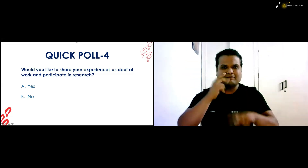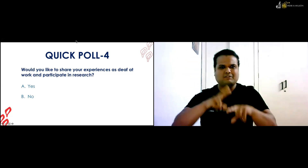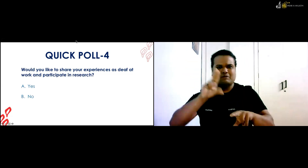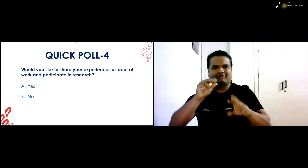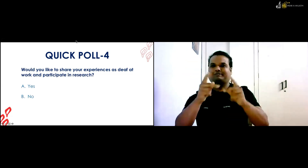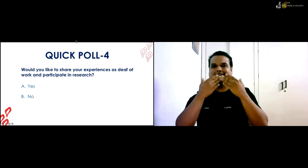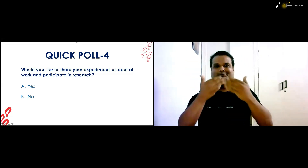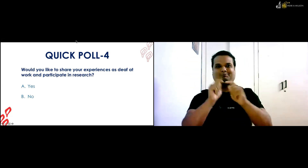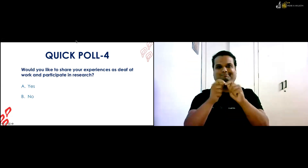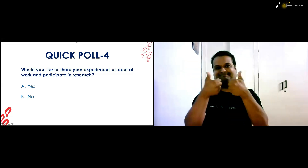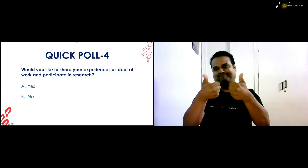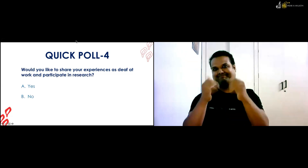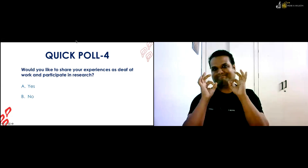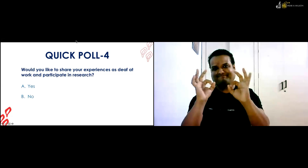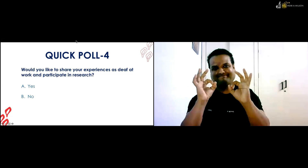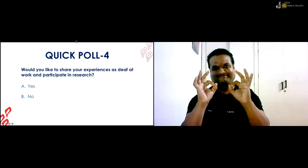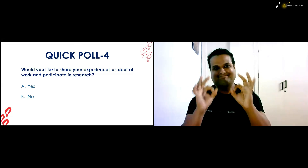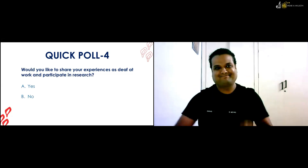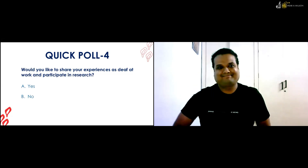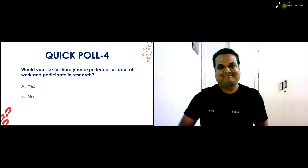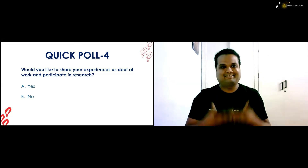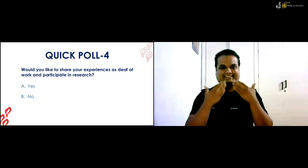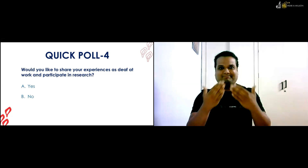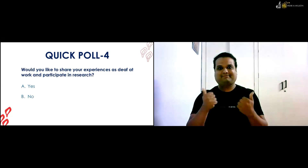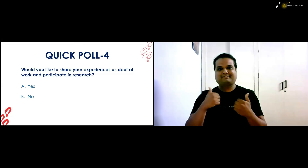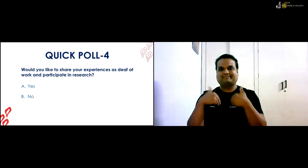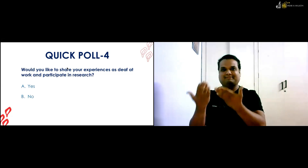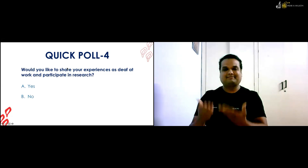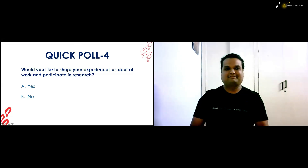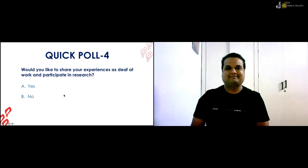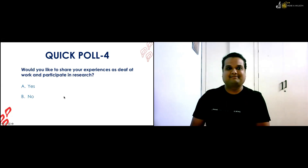on. I hope that would be okay for everyone. Thank you so much.